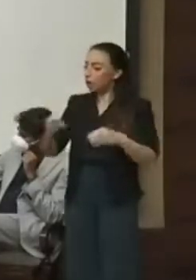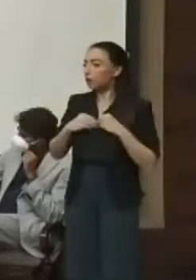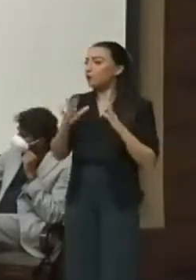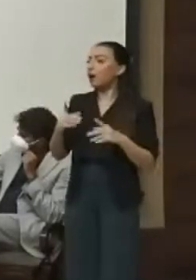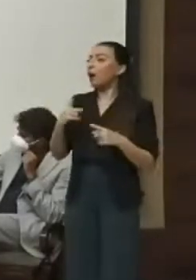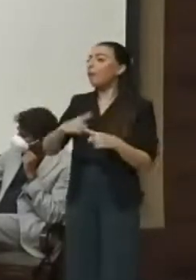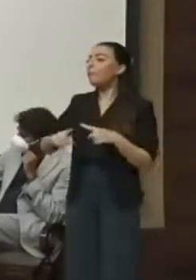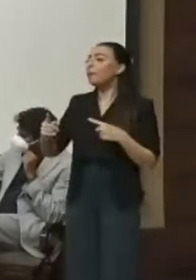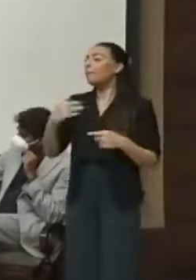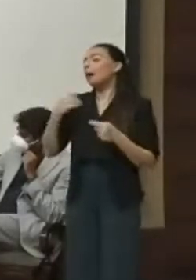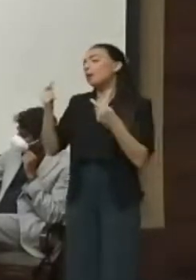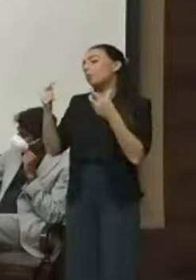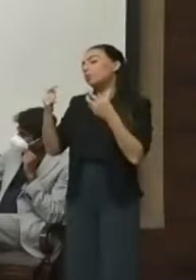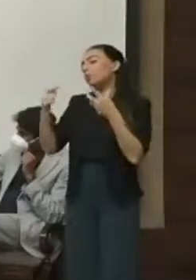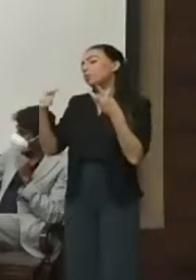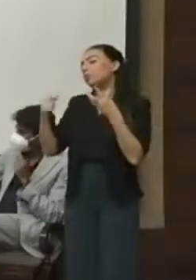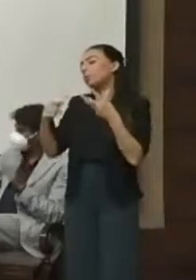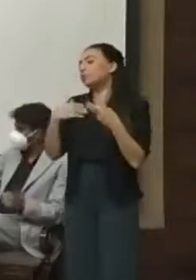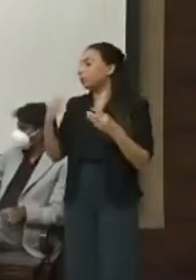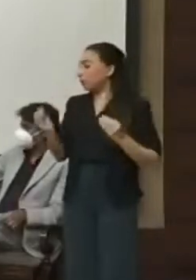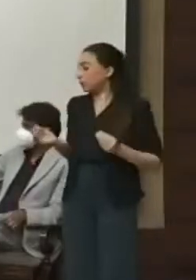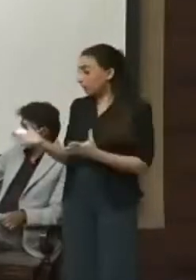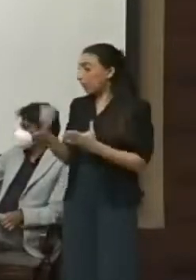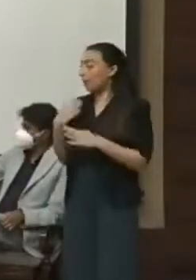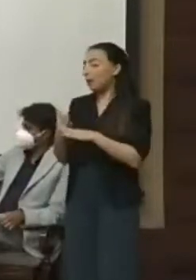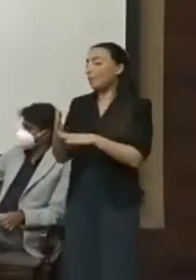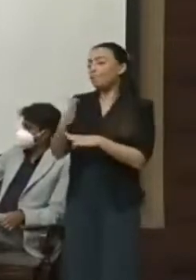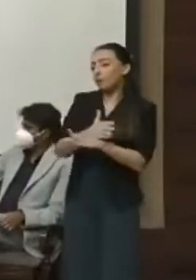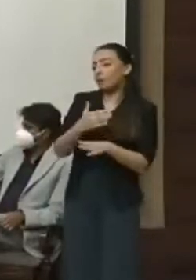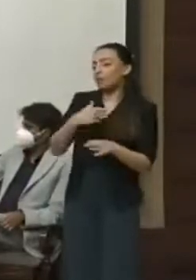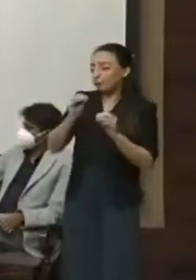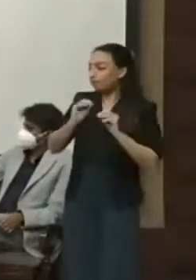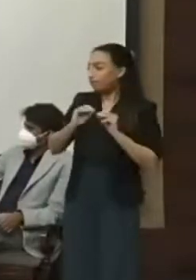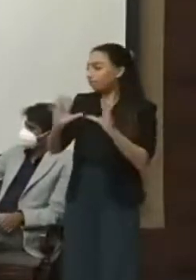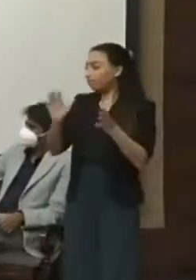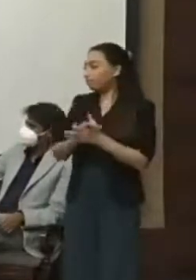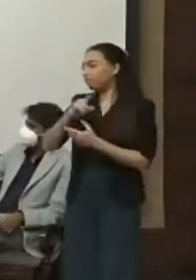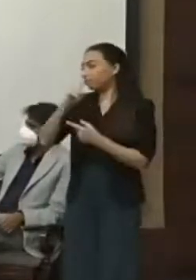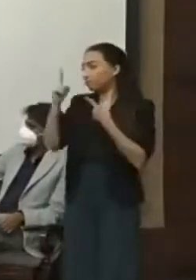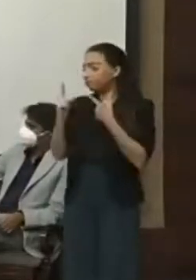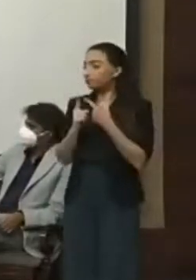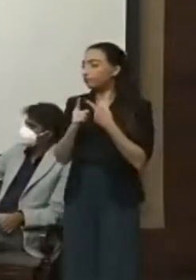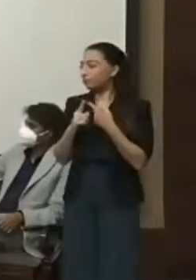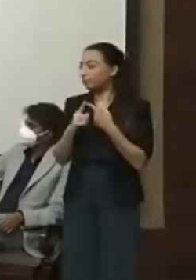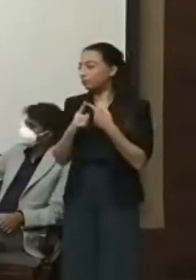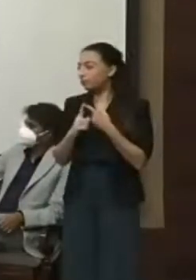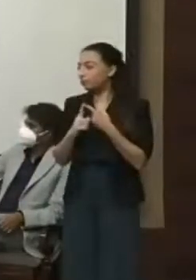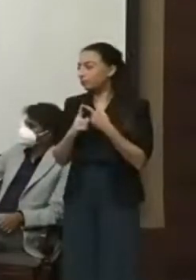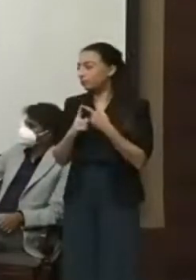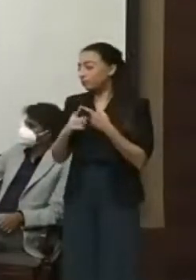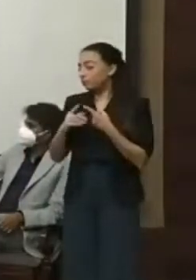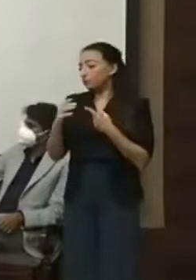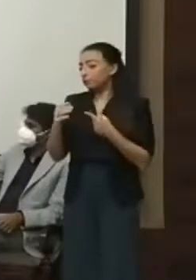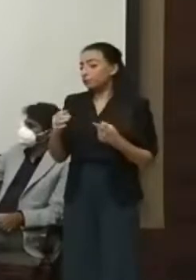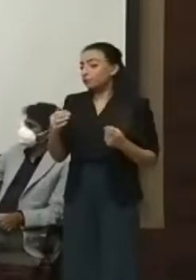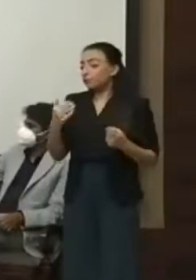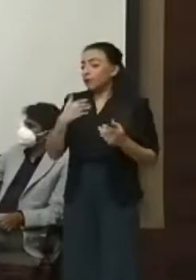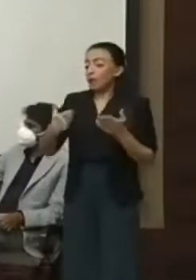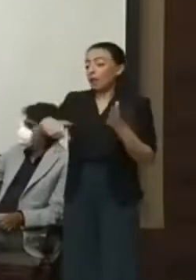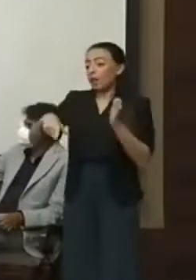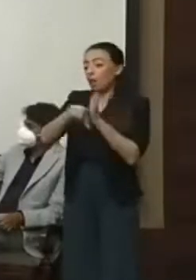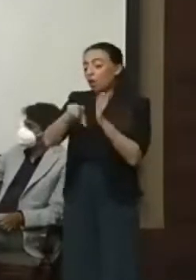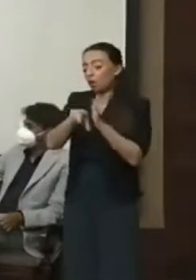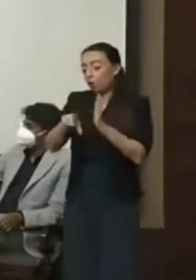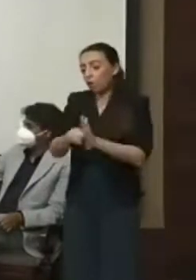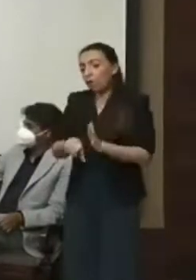to keep 2 or 3 points on the table before I move to the panelists. Number one, in spite of the laws being